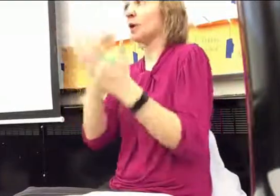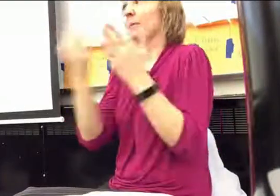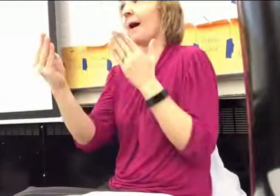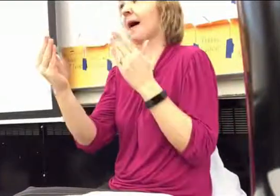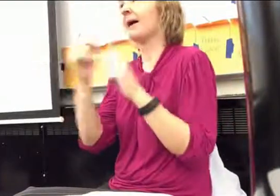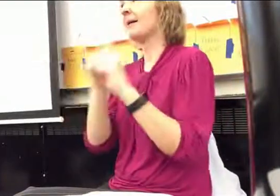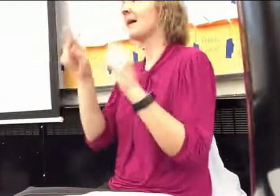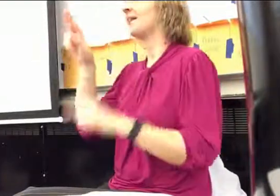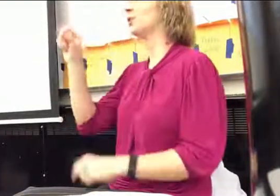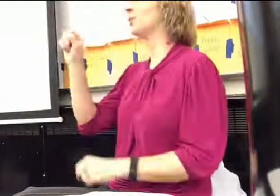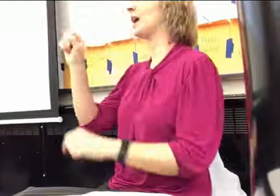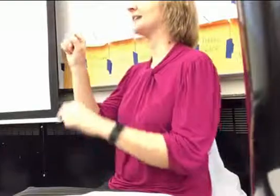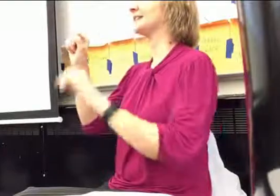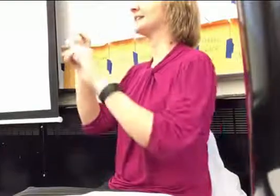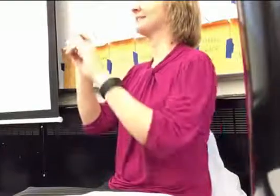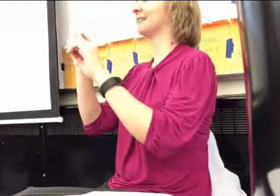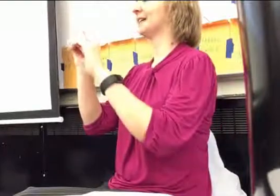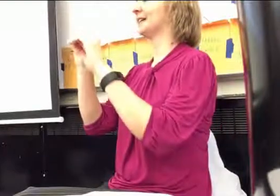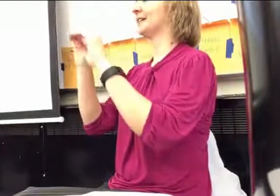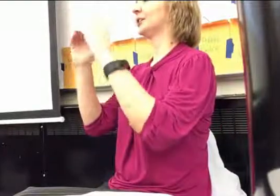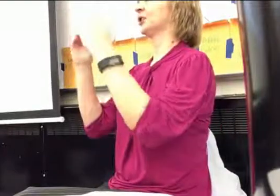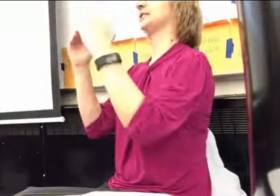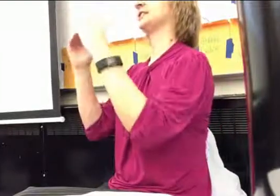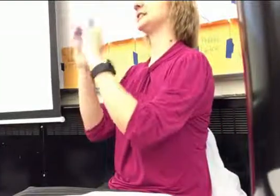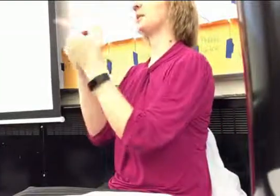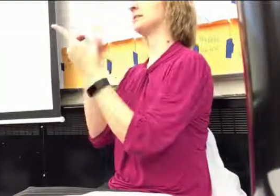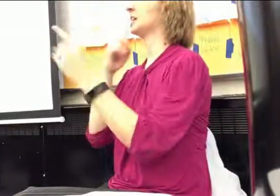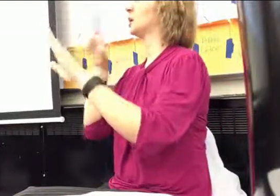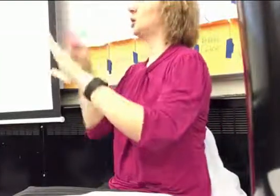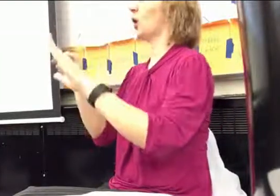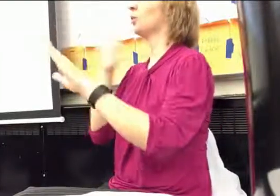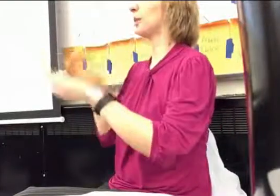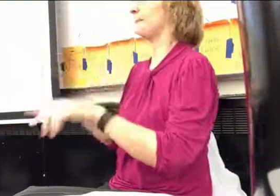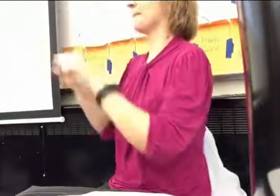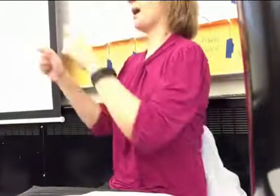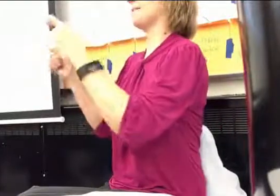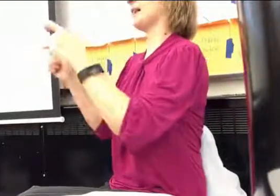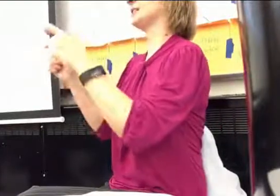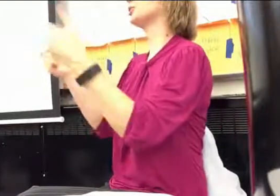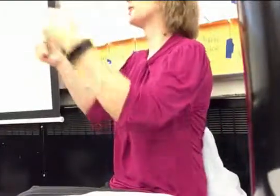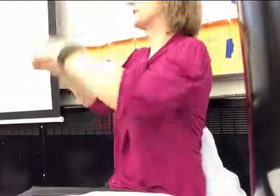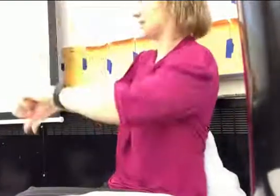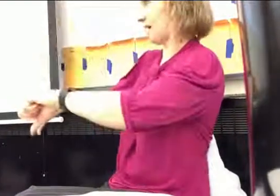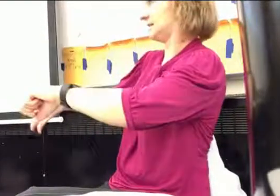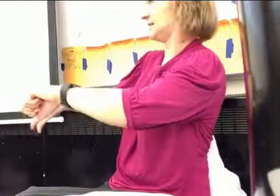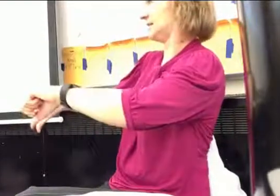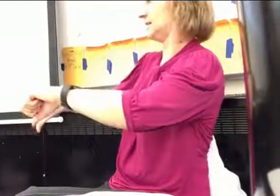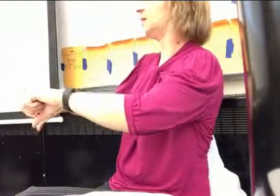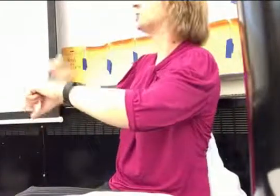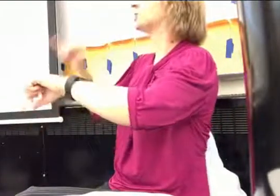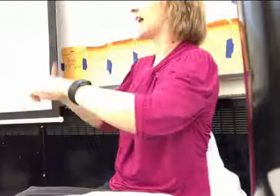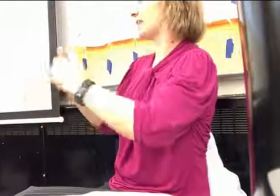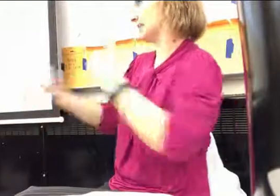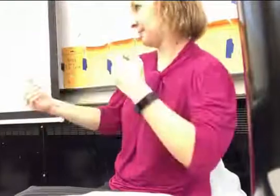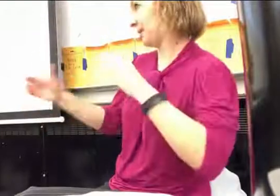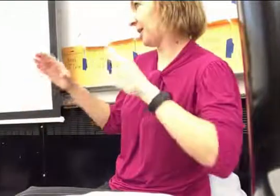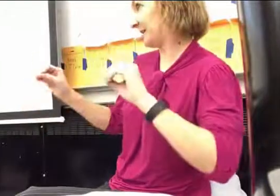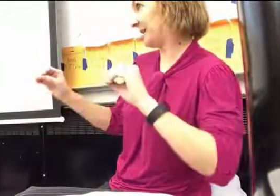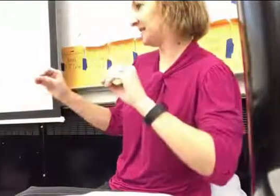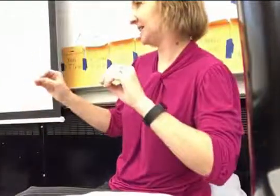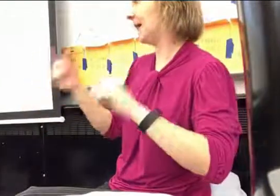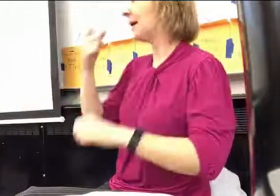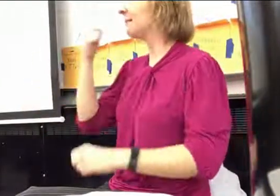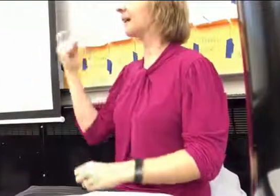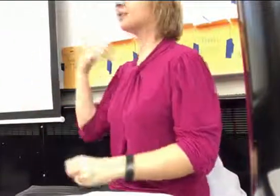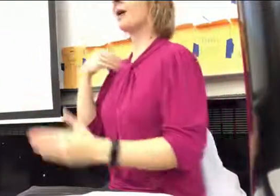The U.S. Justice Department said, no, that would monopolize the industry, and they declined it. They actually said they couldn't buy it, and they stayed two separate companies. So just because you